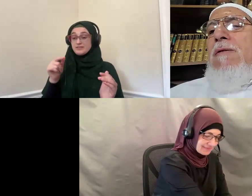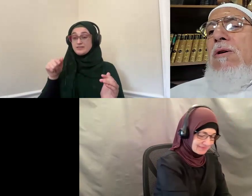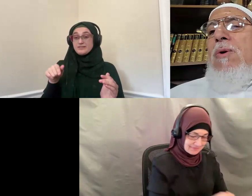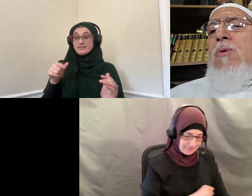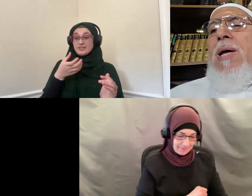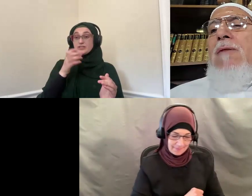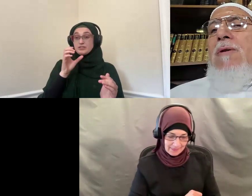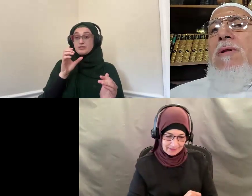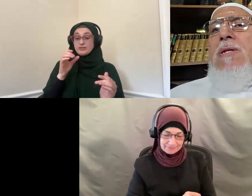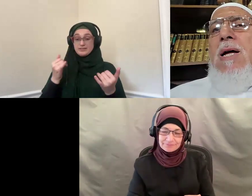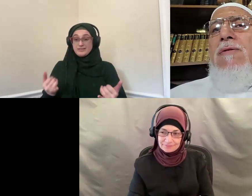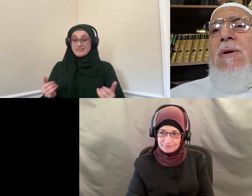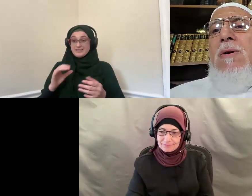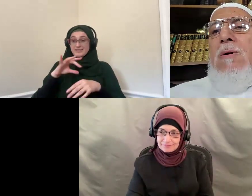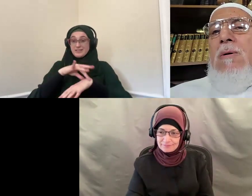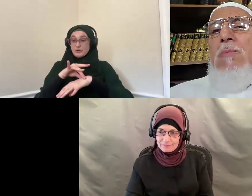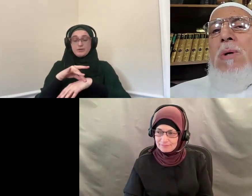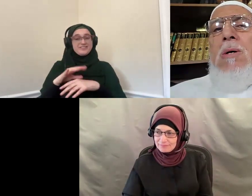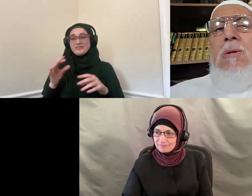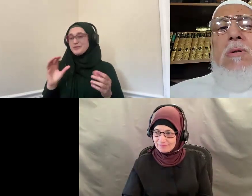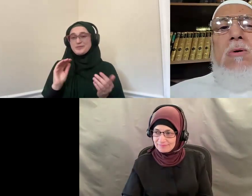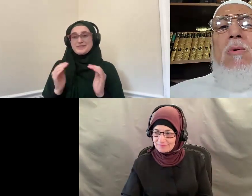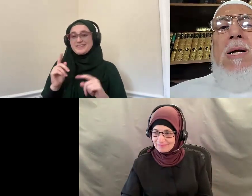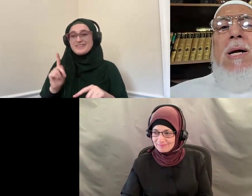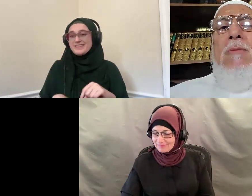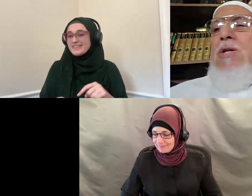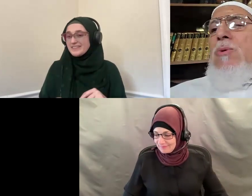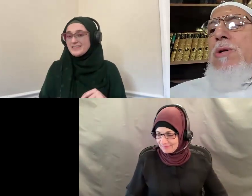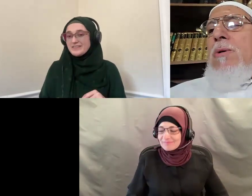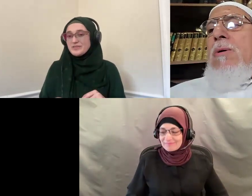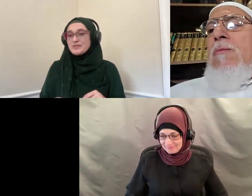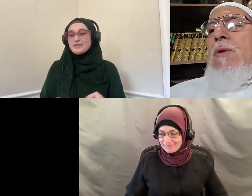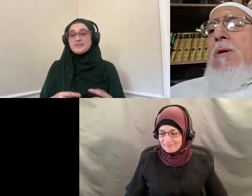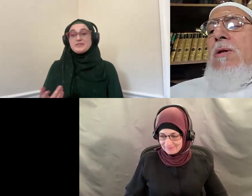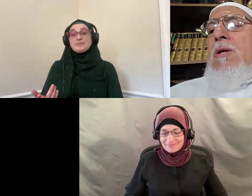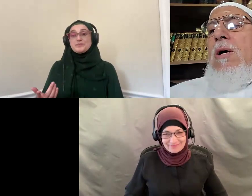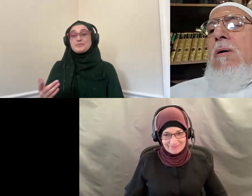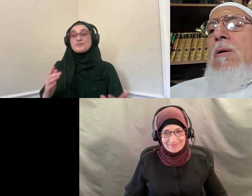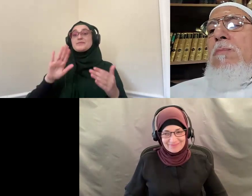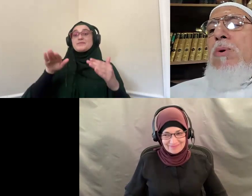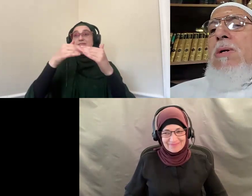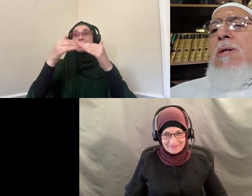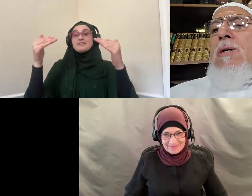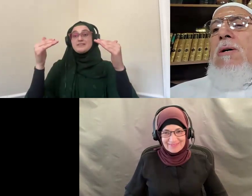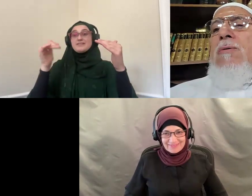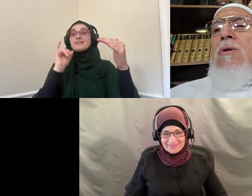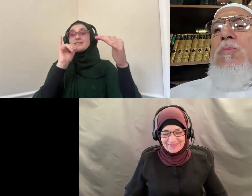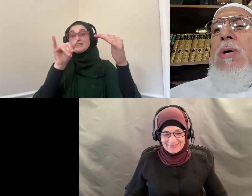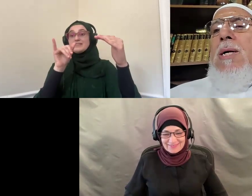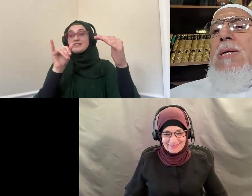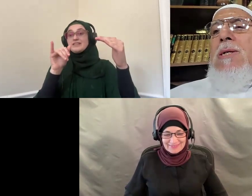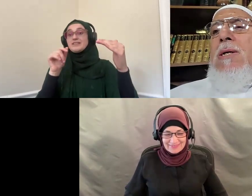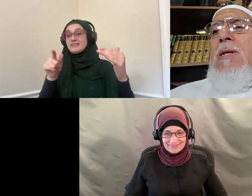the level of what we have in this life, because no matter how much we do, the purity of